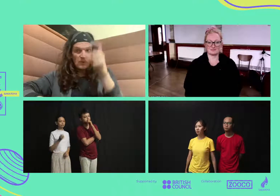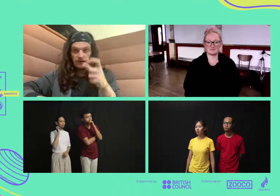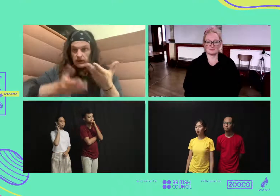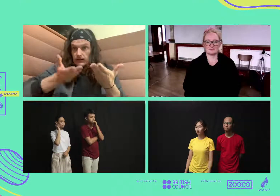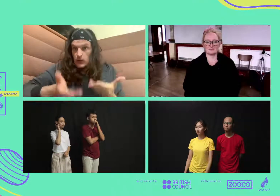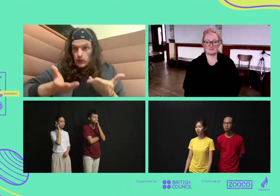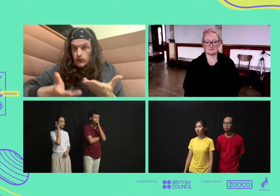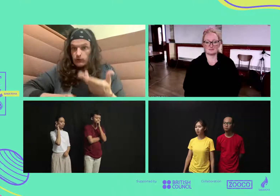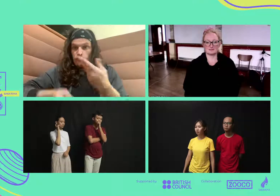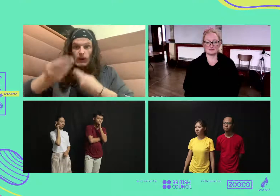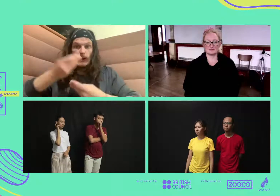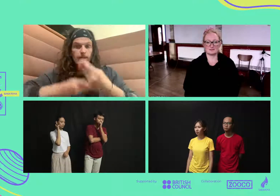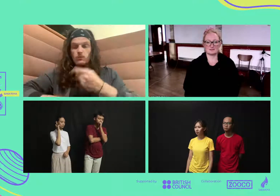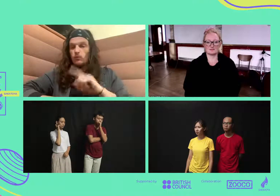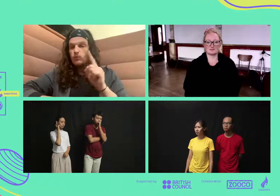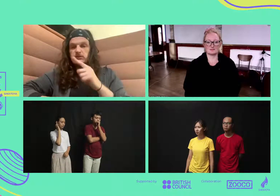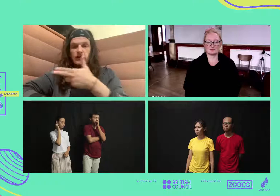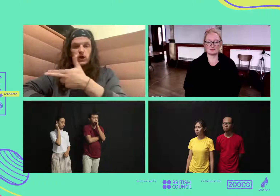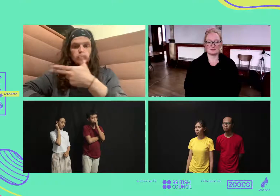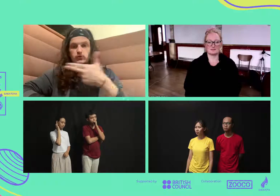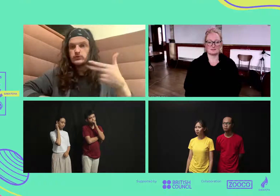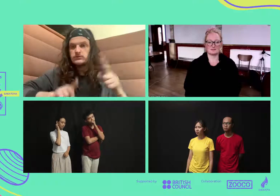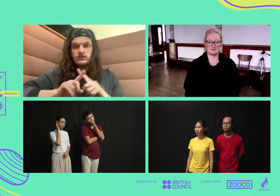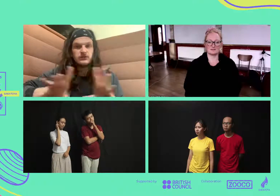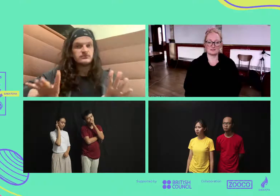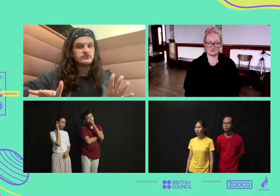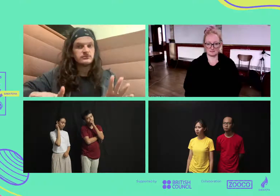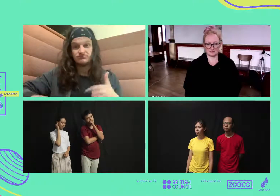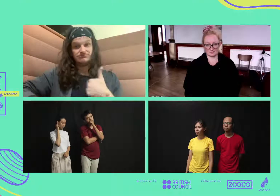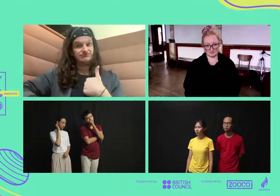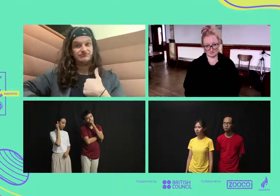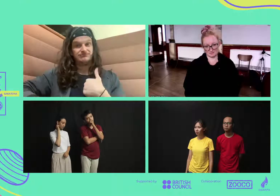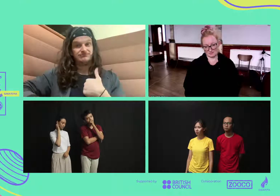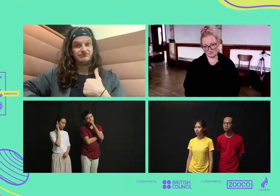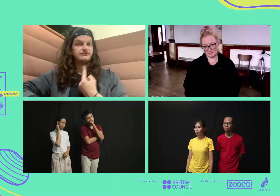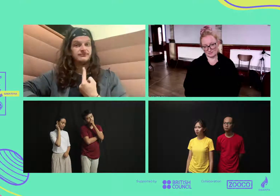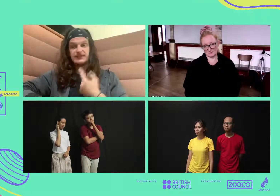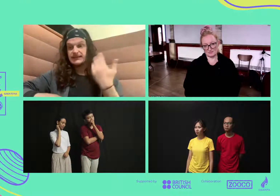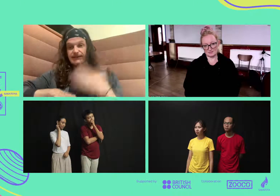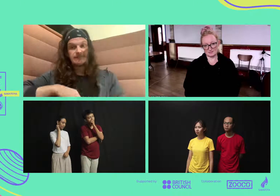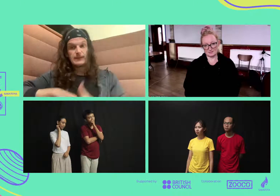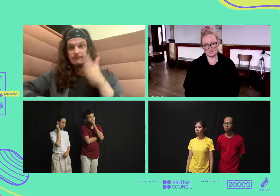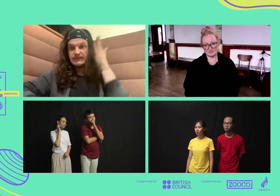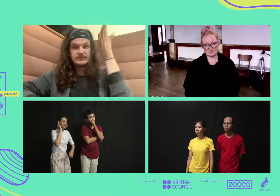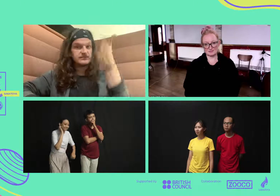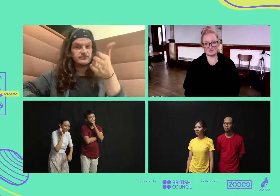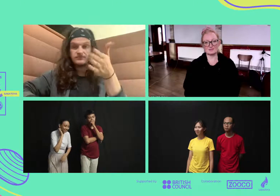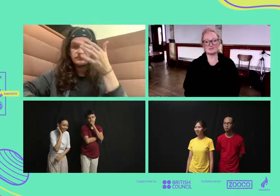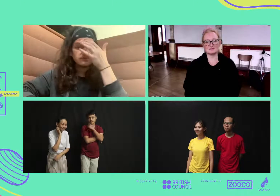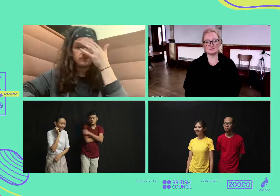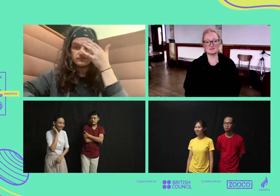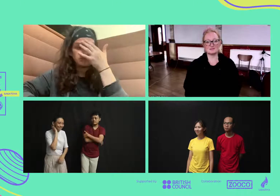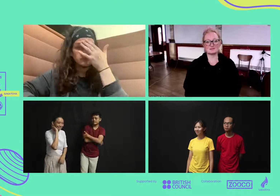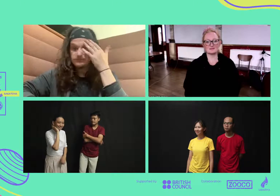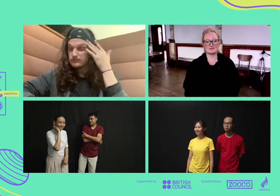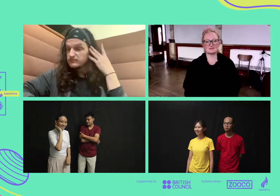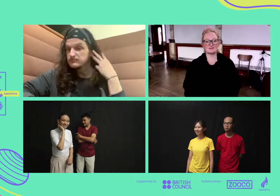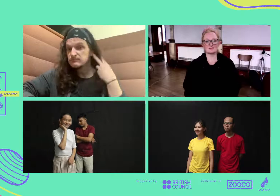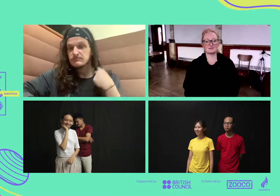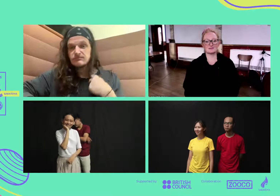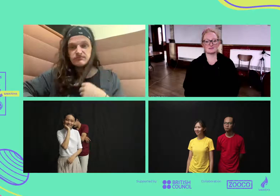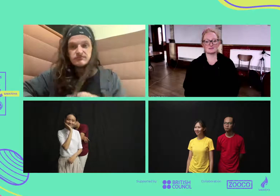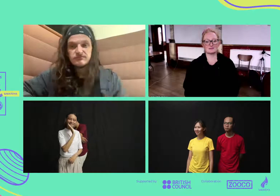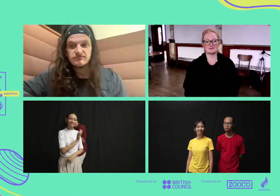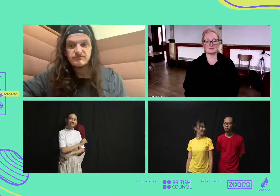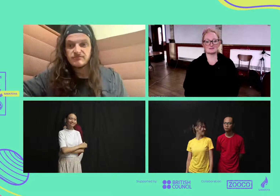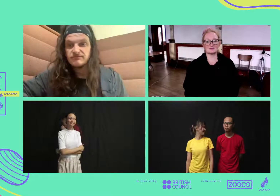So can you describe, so one person now, I want you to describe what it's like in Indonesia where you are. I've never been, I've